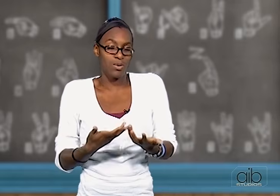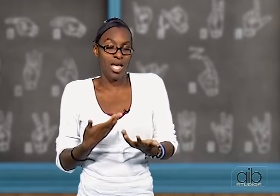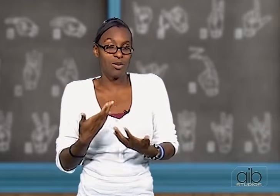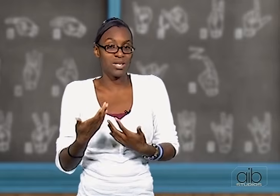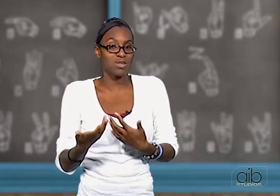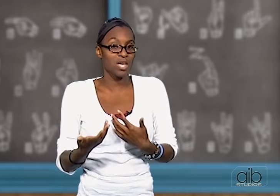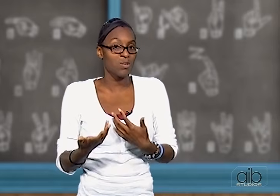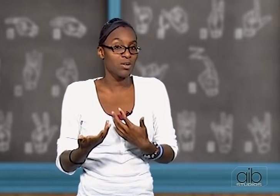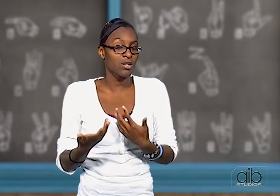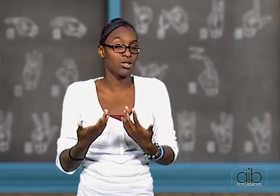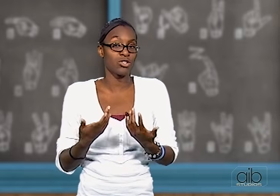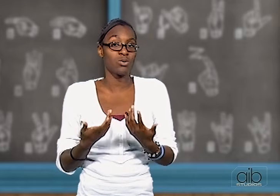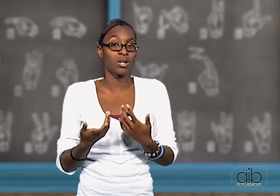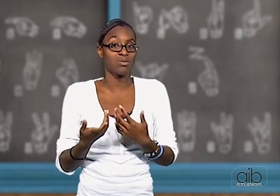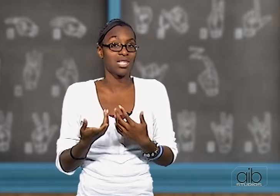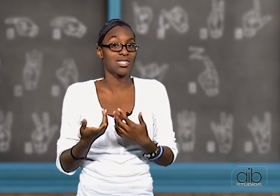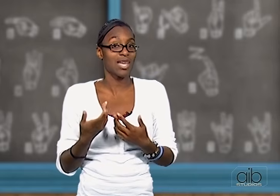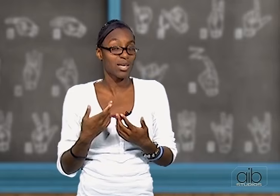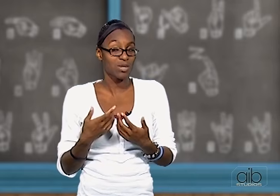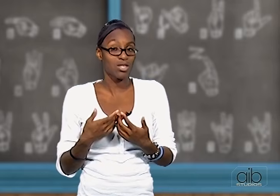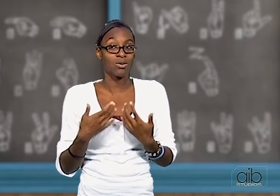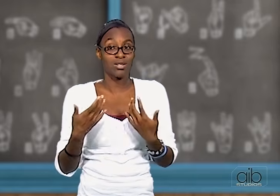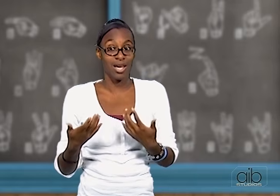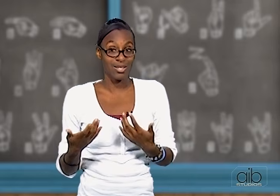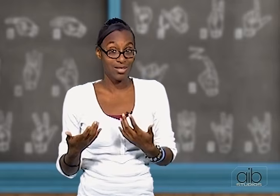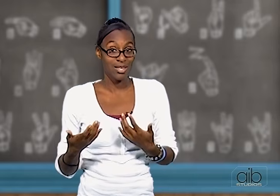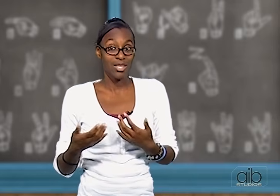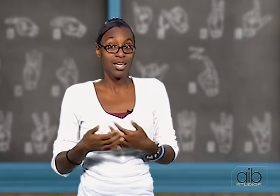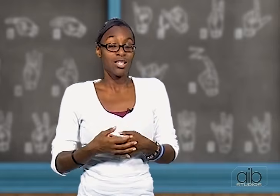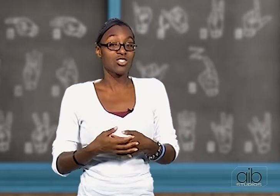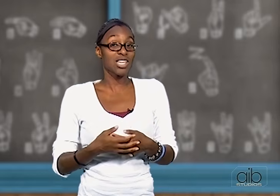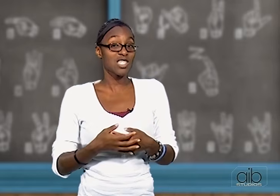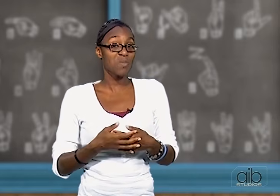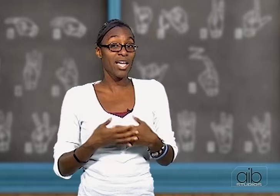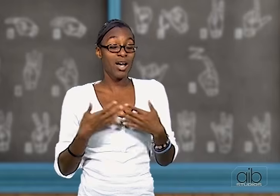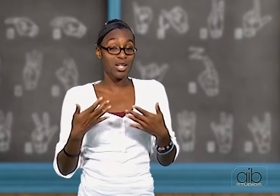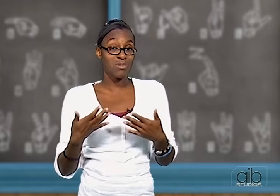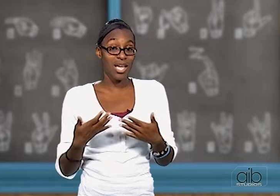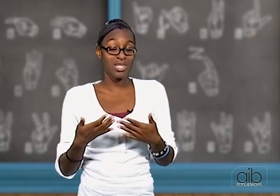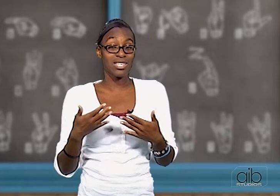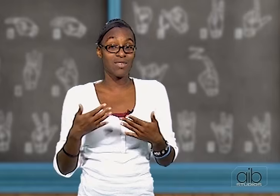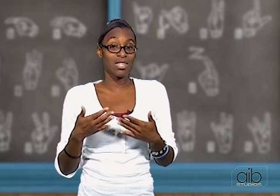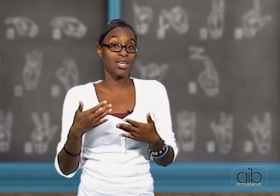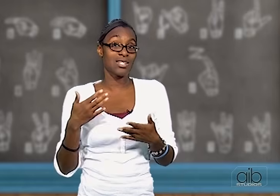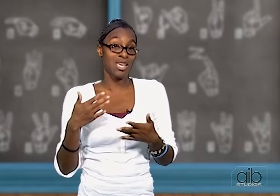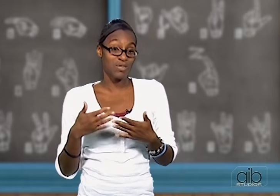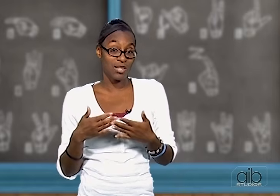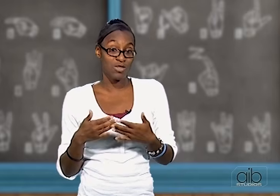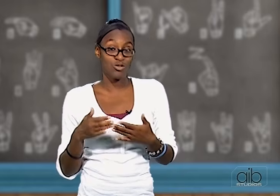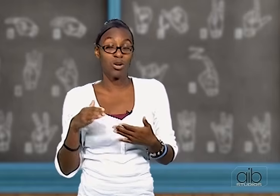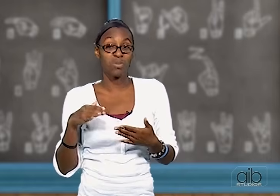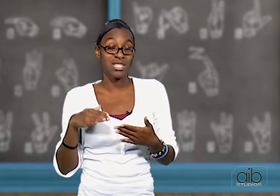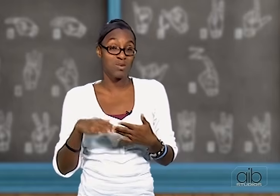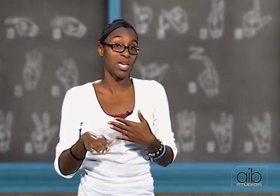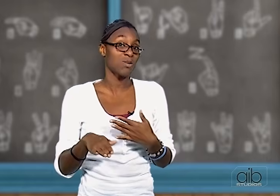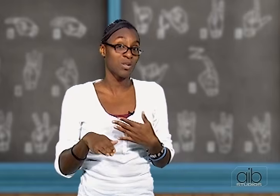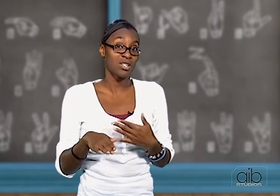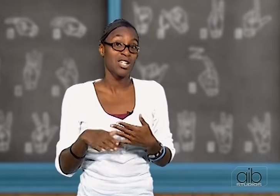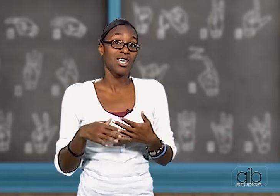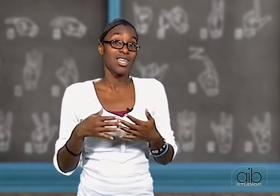have a piece of paper, or do you want me to sign with you or not? Just by automatically giving a deaf individual a piece of paper, it's